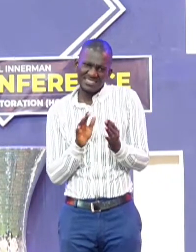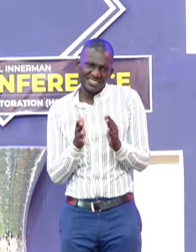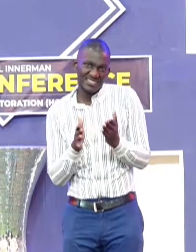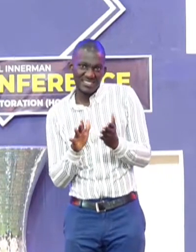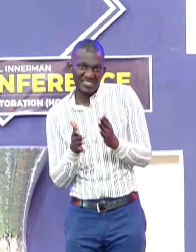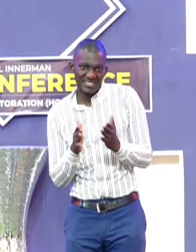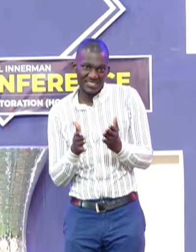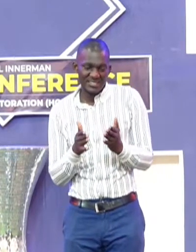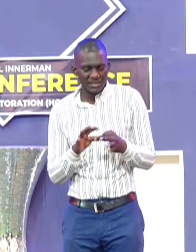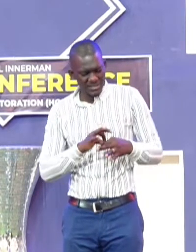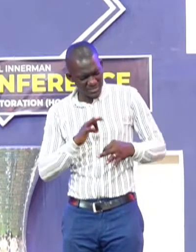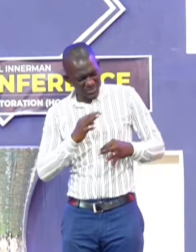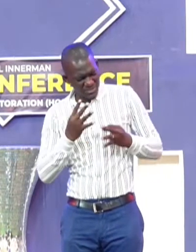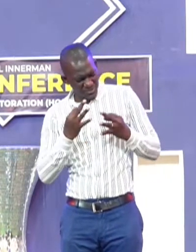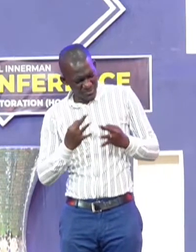well,